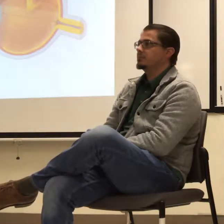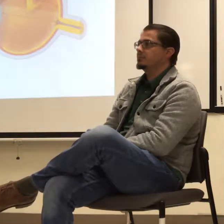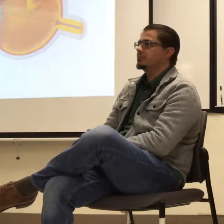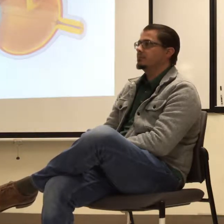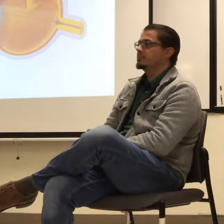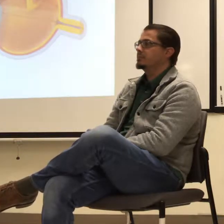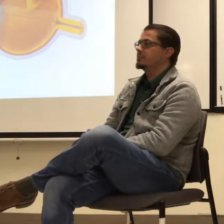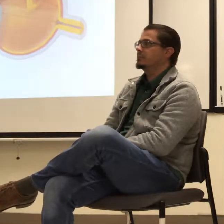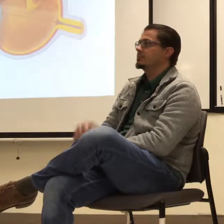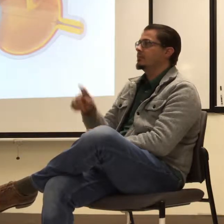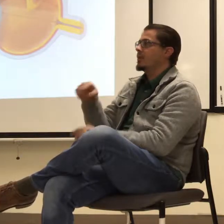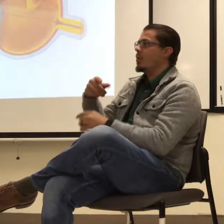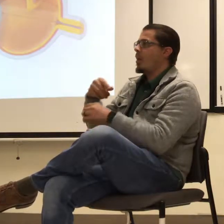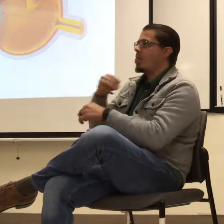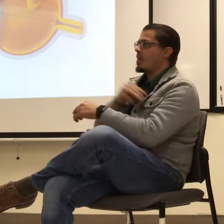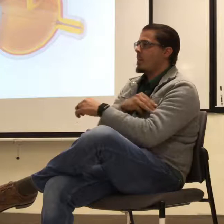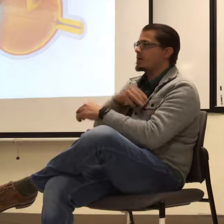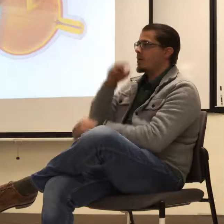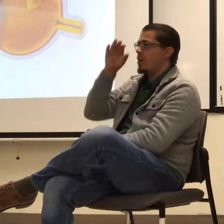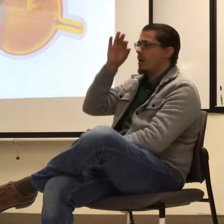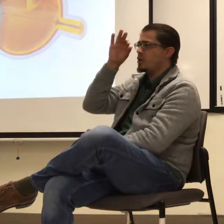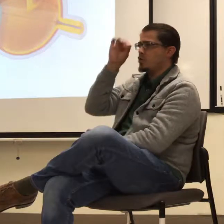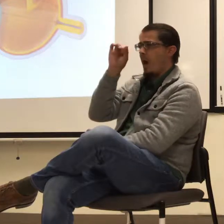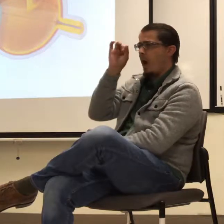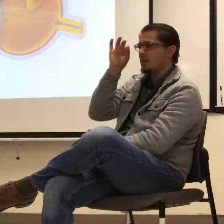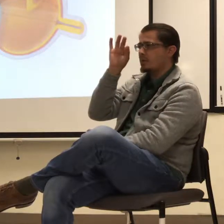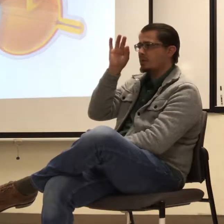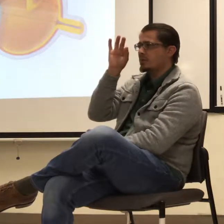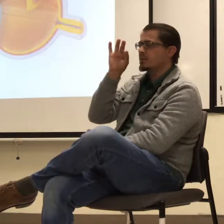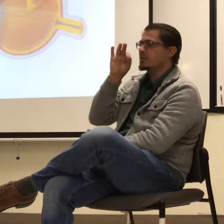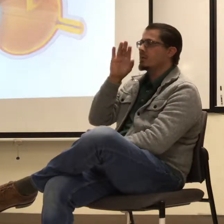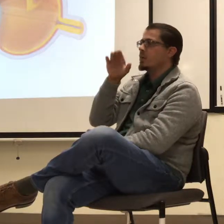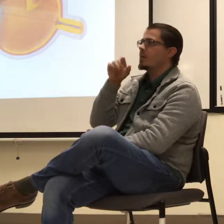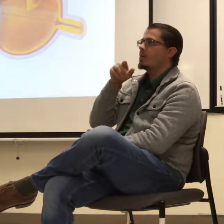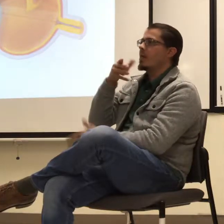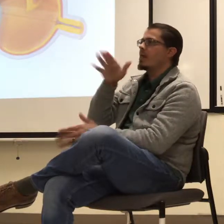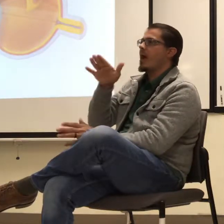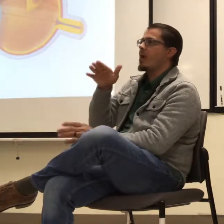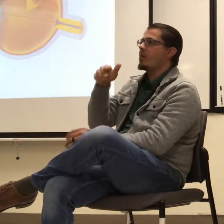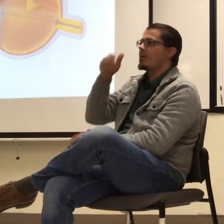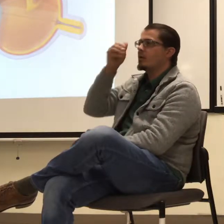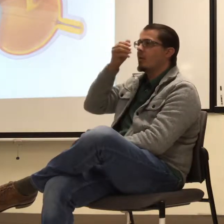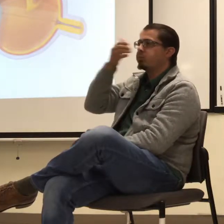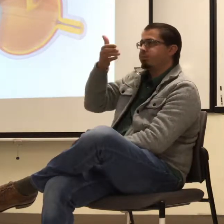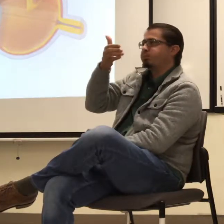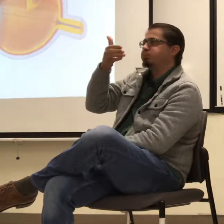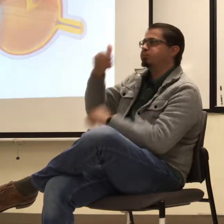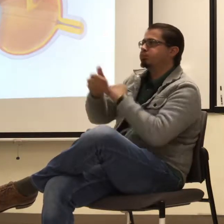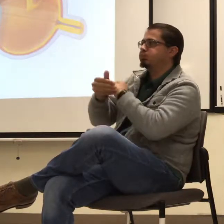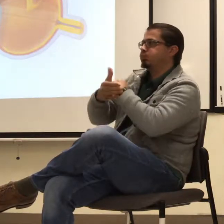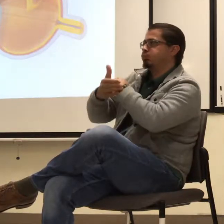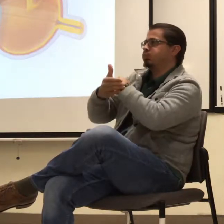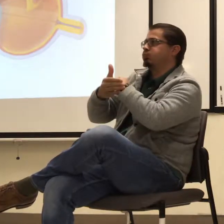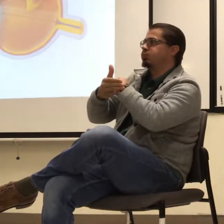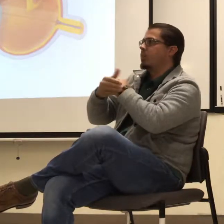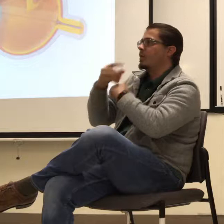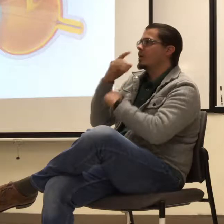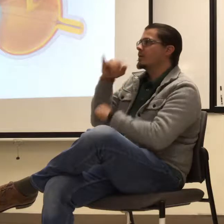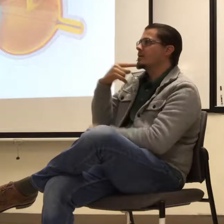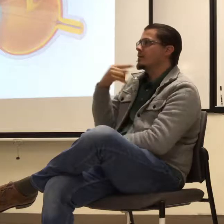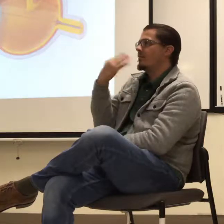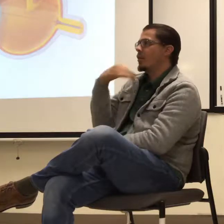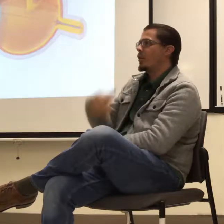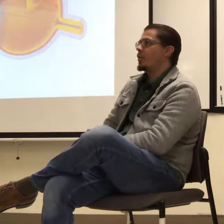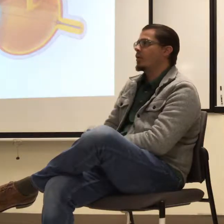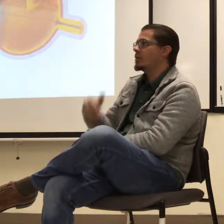When the muscle contracts, it basically allows the lens to bulge, as I was saying earlier. So